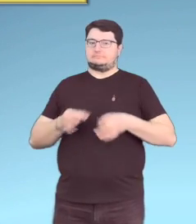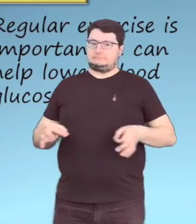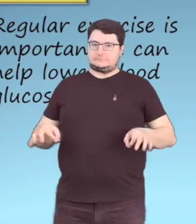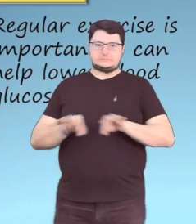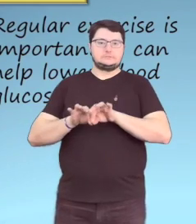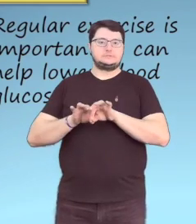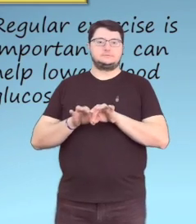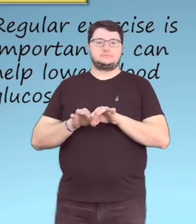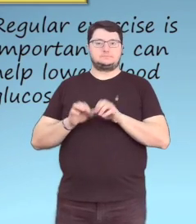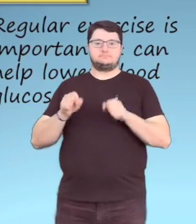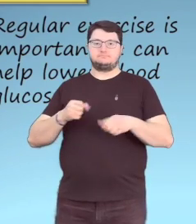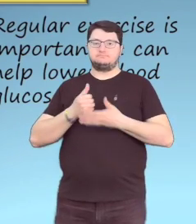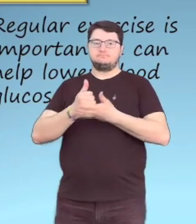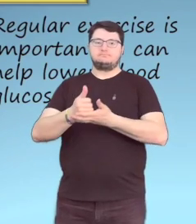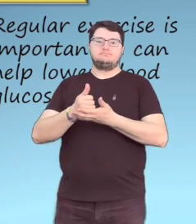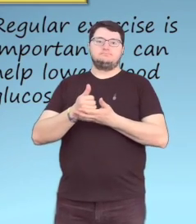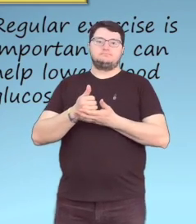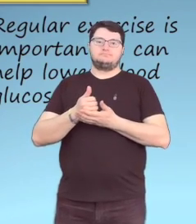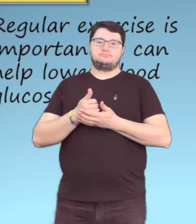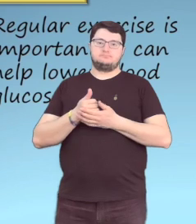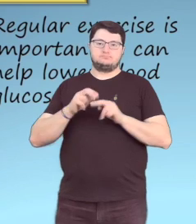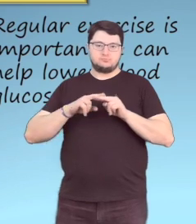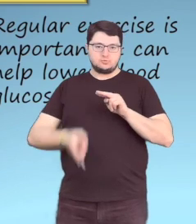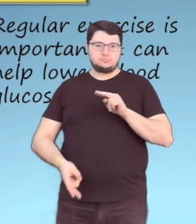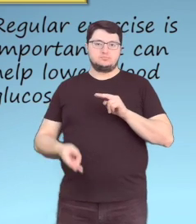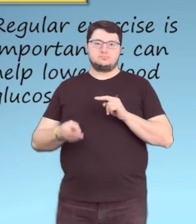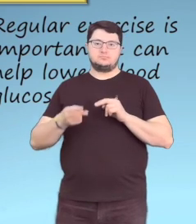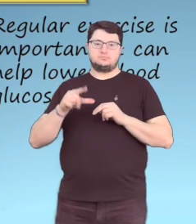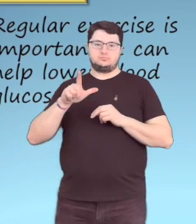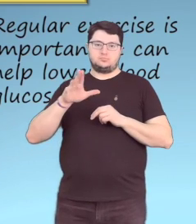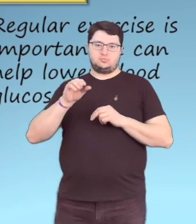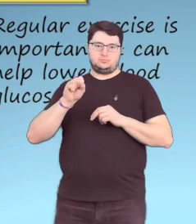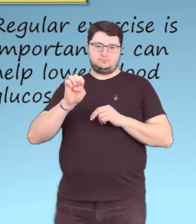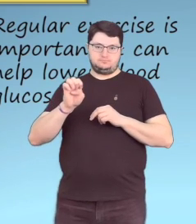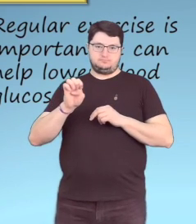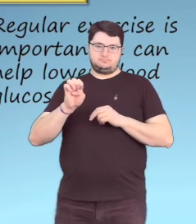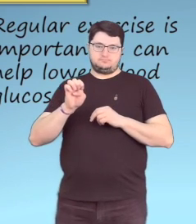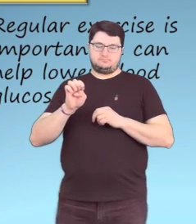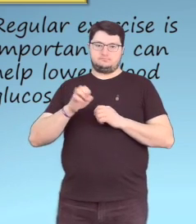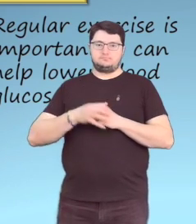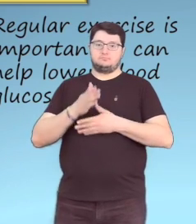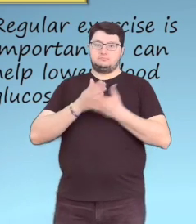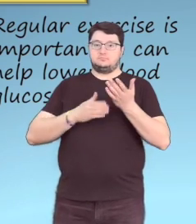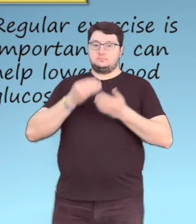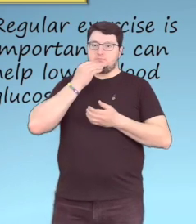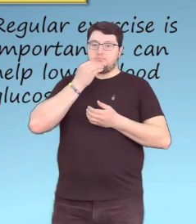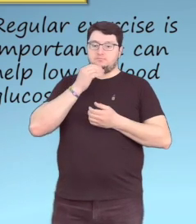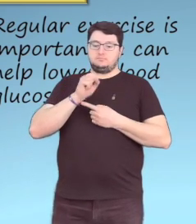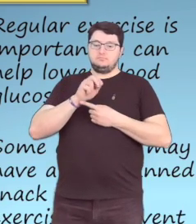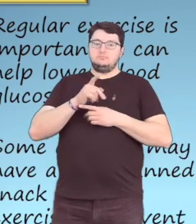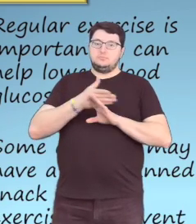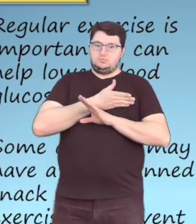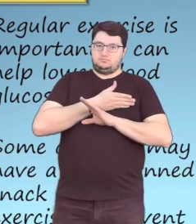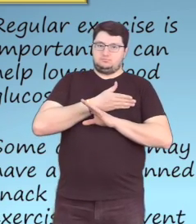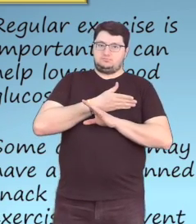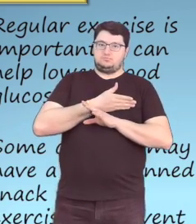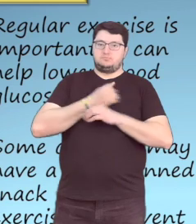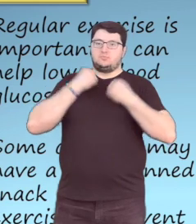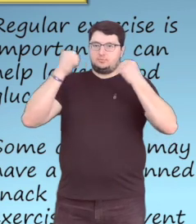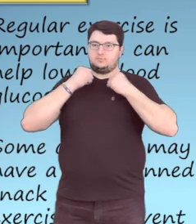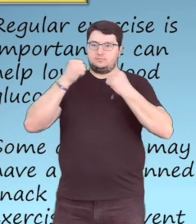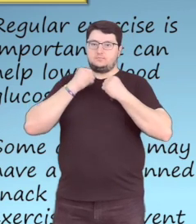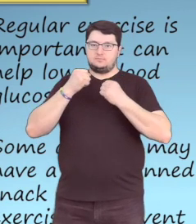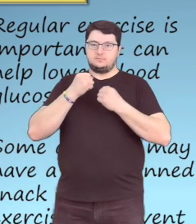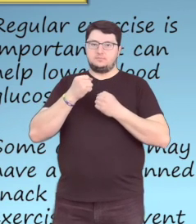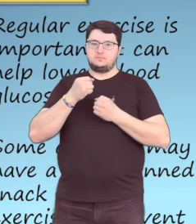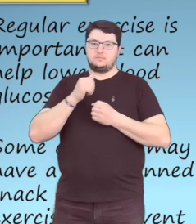Regular exercise is important and can help the body in lowering blood glucose. Some children may have a pre